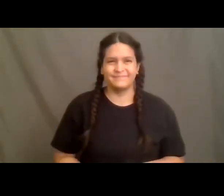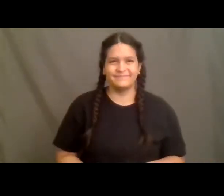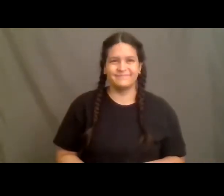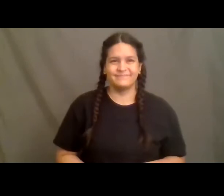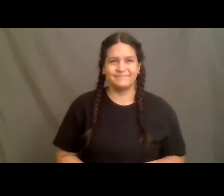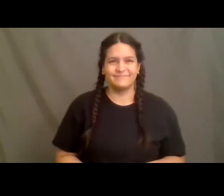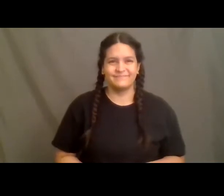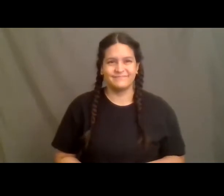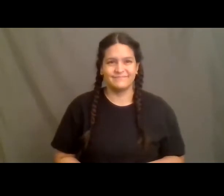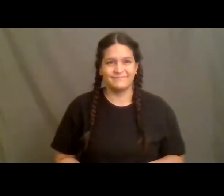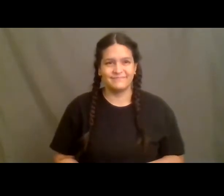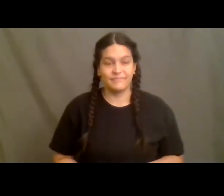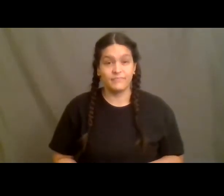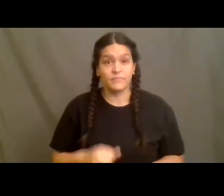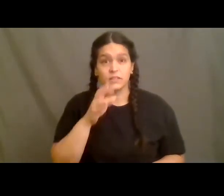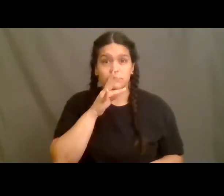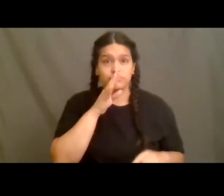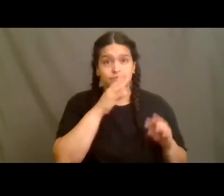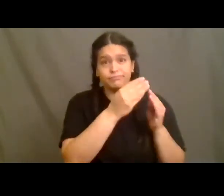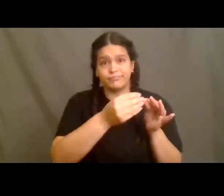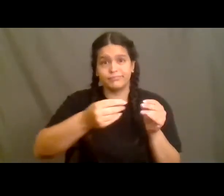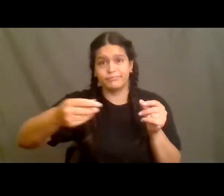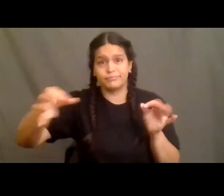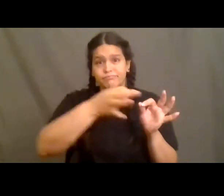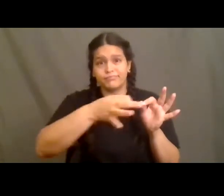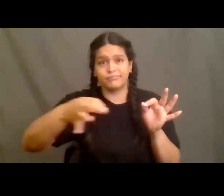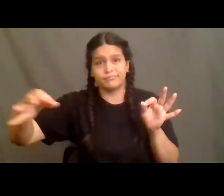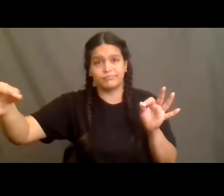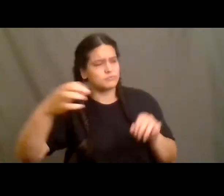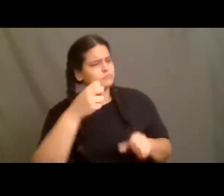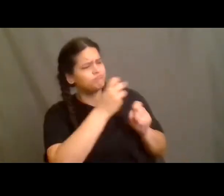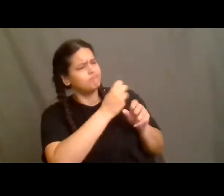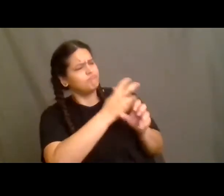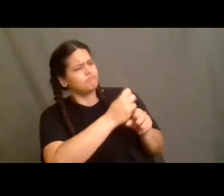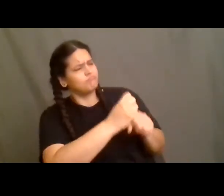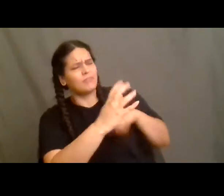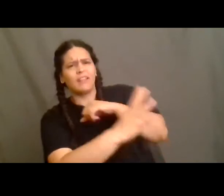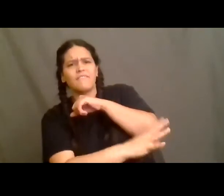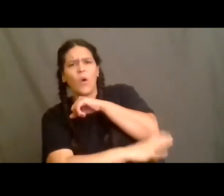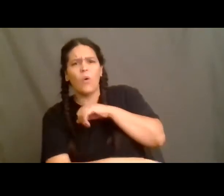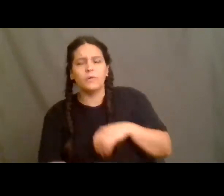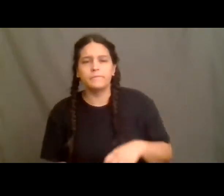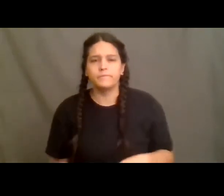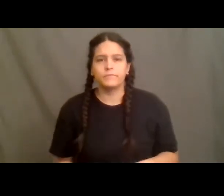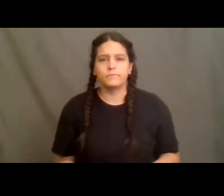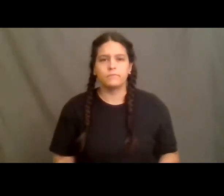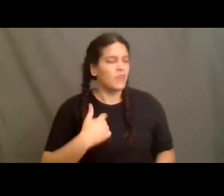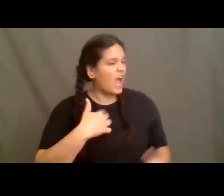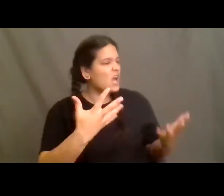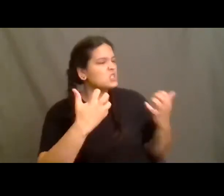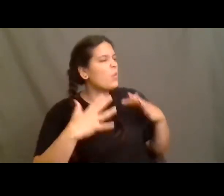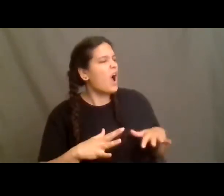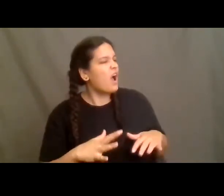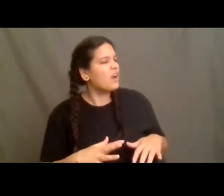walla walla walla. She would, you know, she would scold me and she would get after me and say, I don't ever want to hear you just saying walla walla